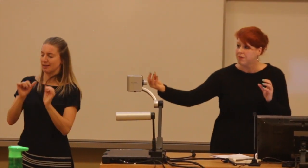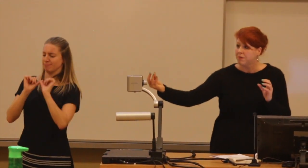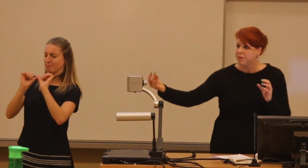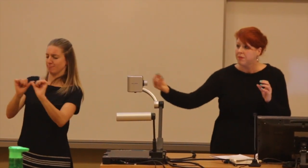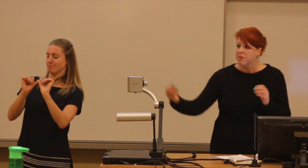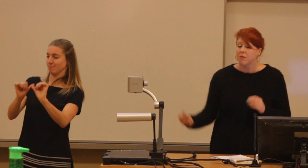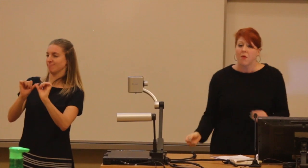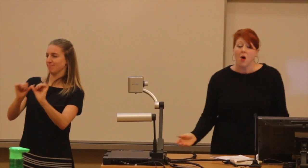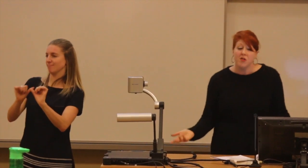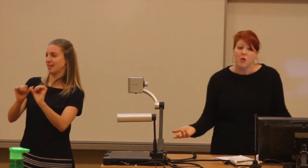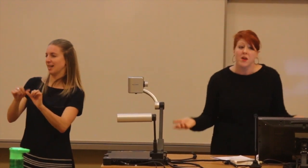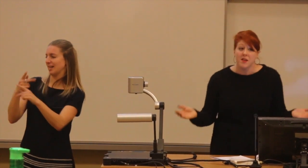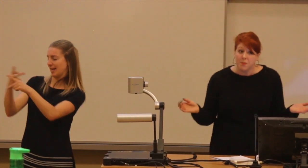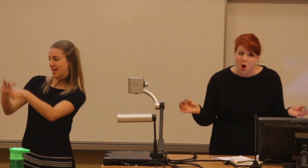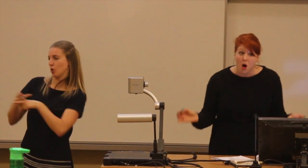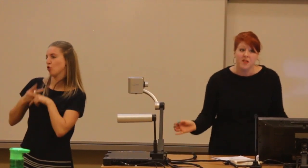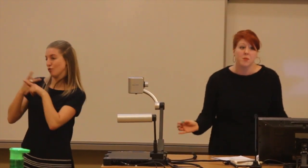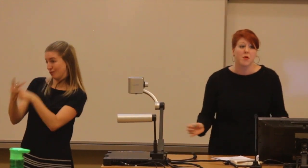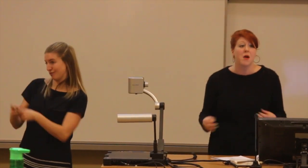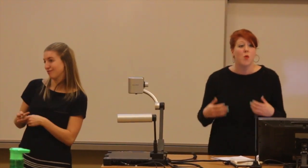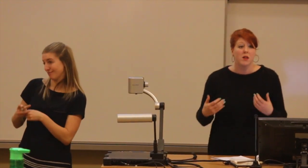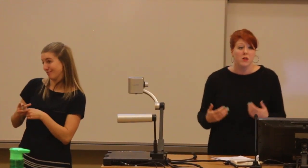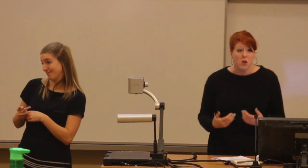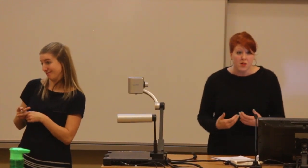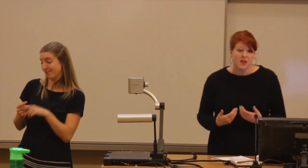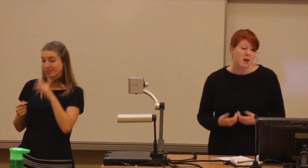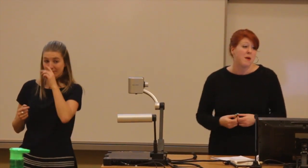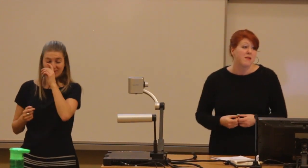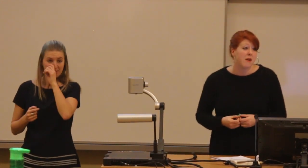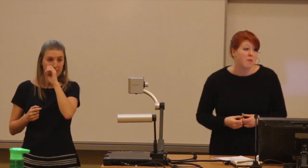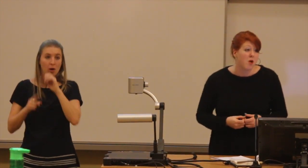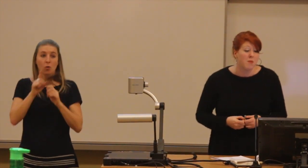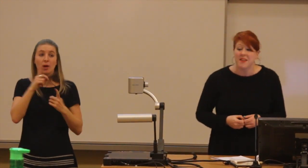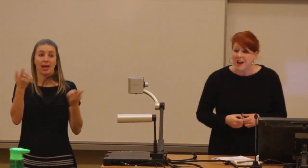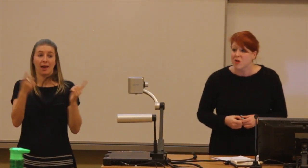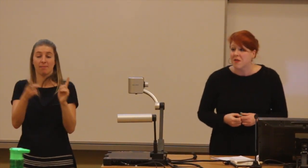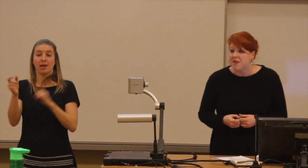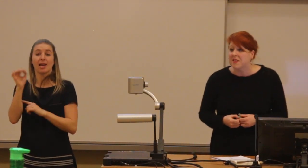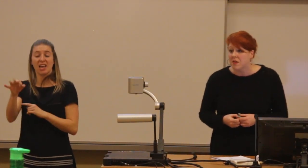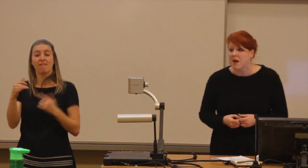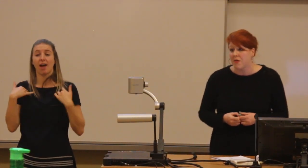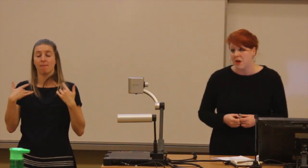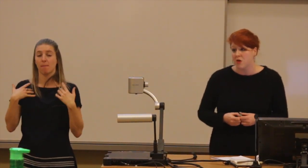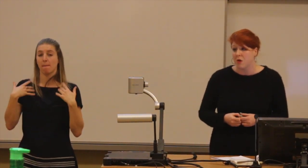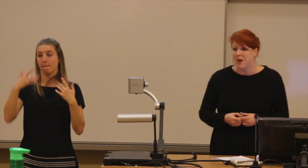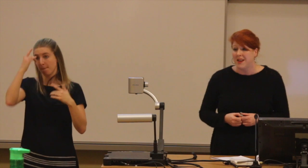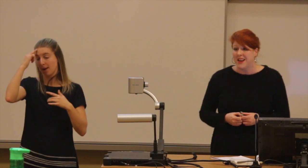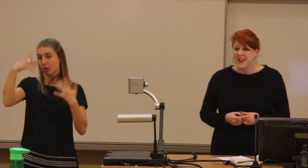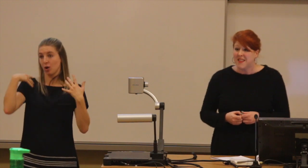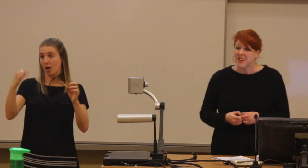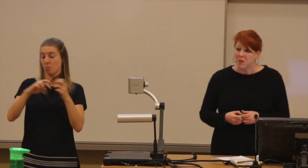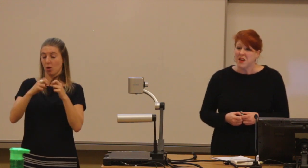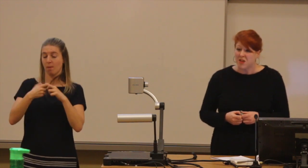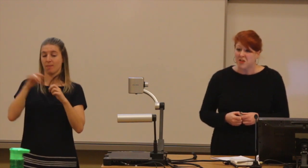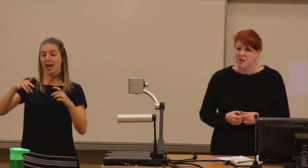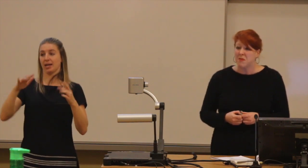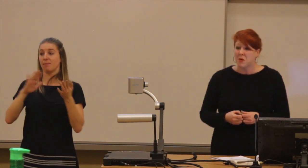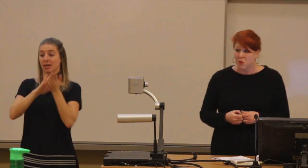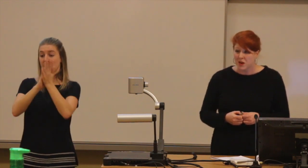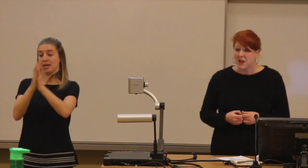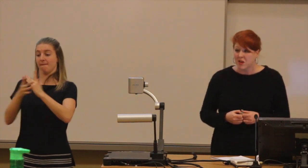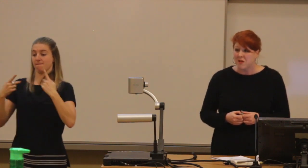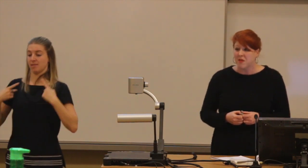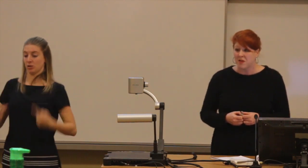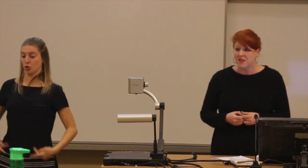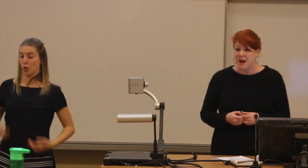care. Also, it is possible that what looks like a mental health problem is actually a physical health issue. And again, that's why a doctor can